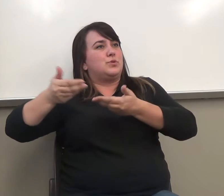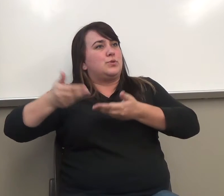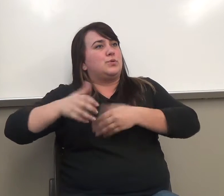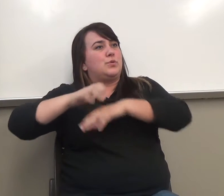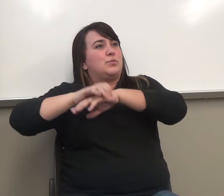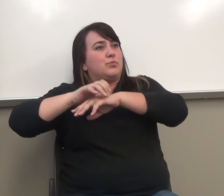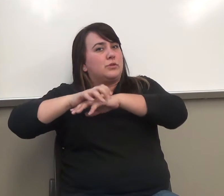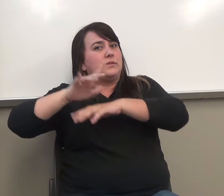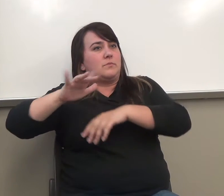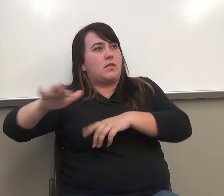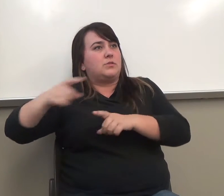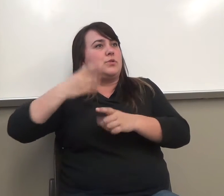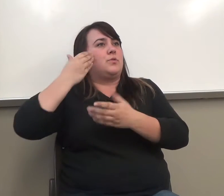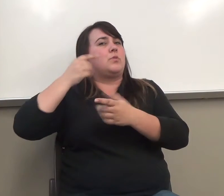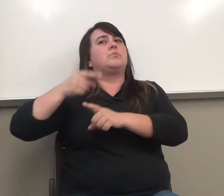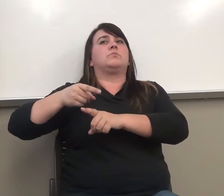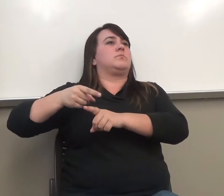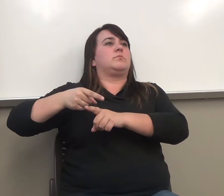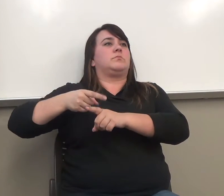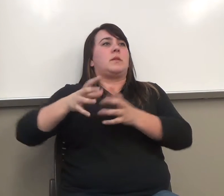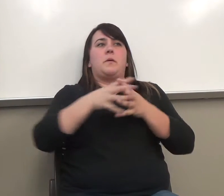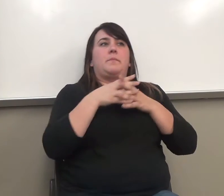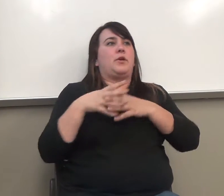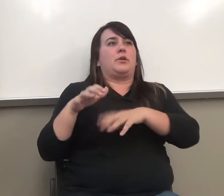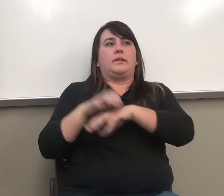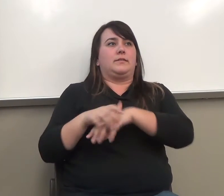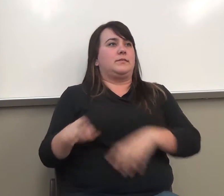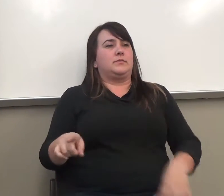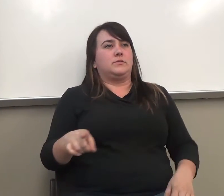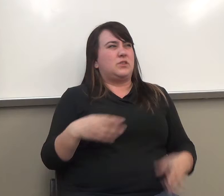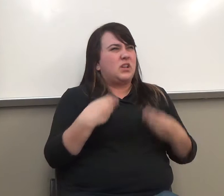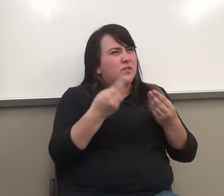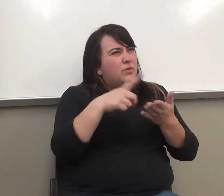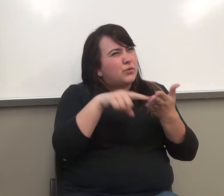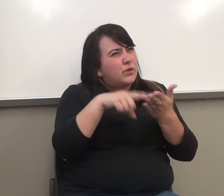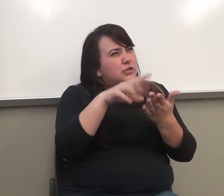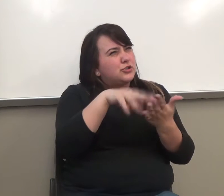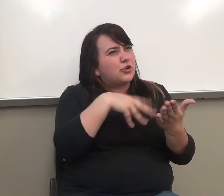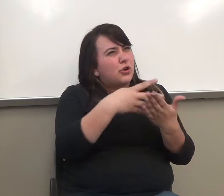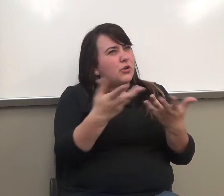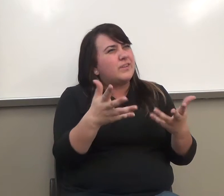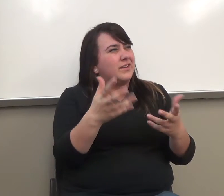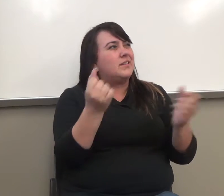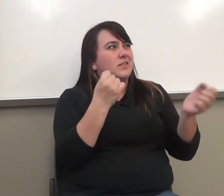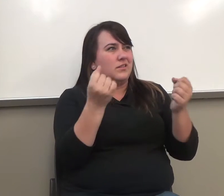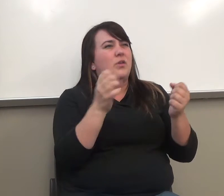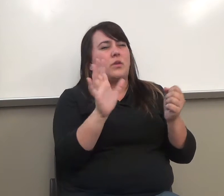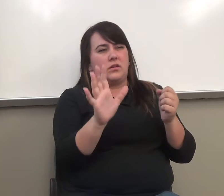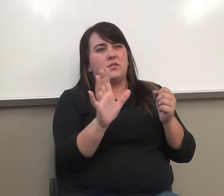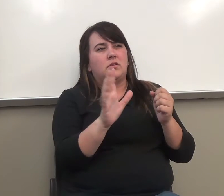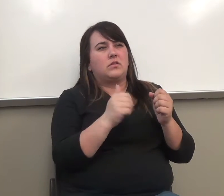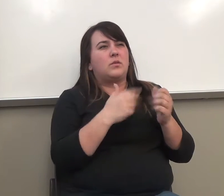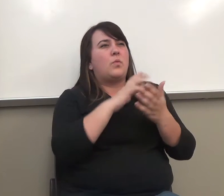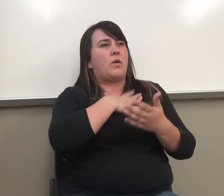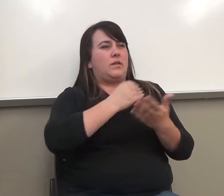those corrections. Did I give you guys that correction chart? Yes. Yeah. Okay, so